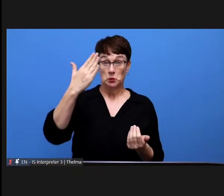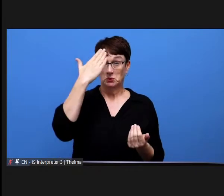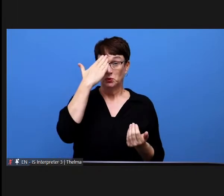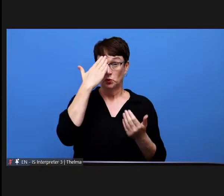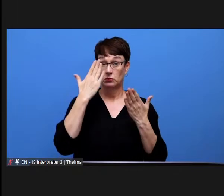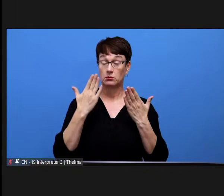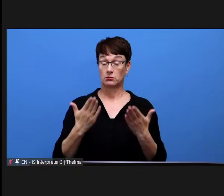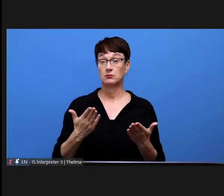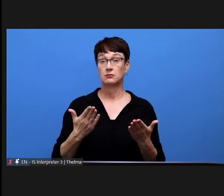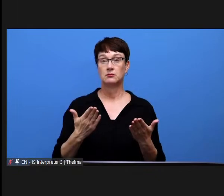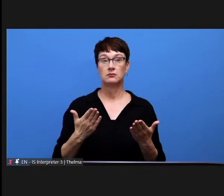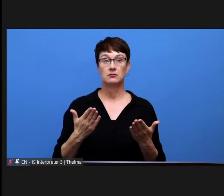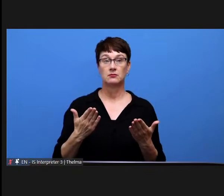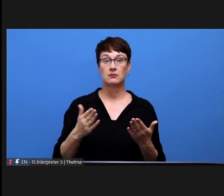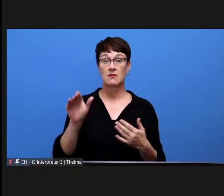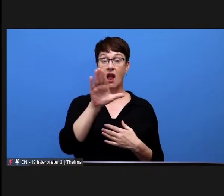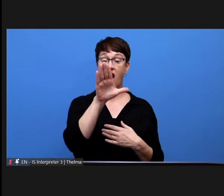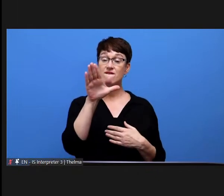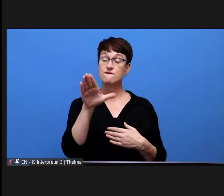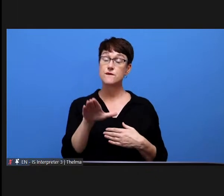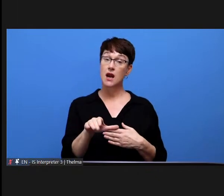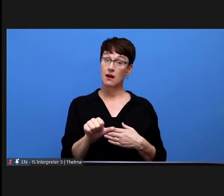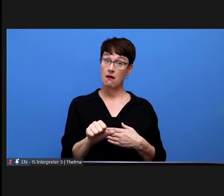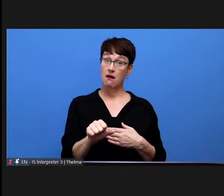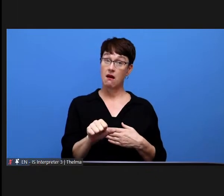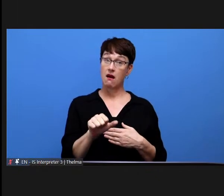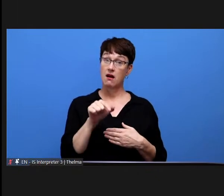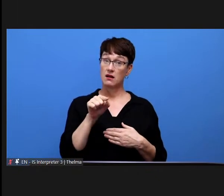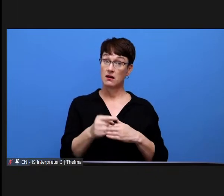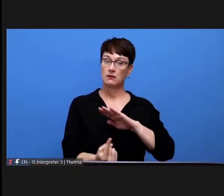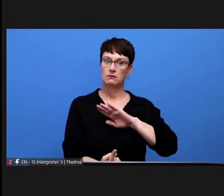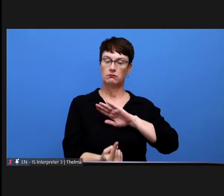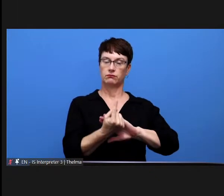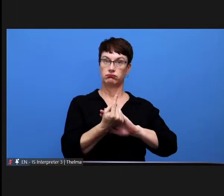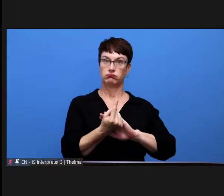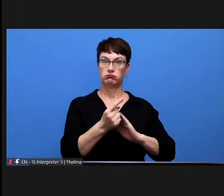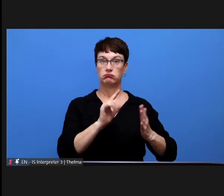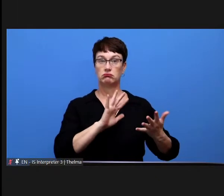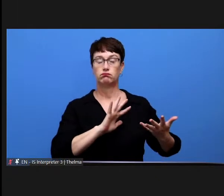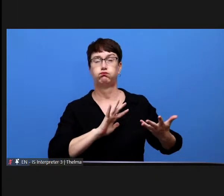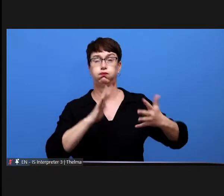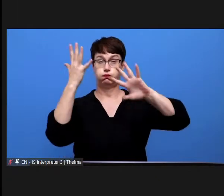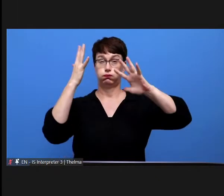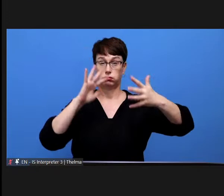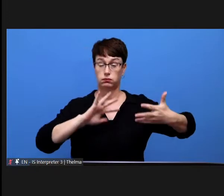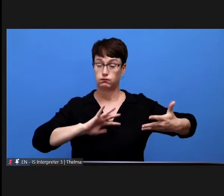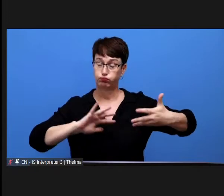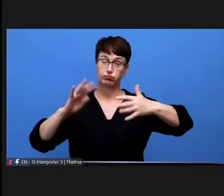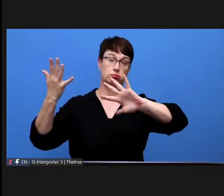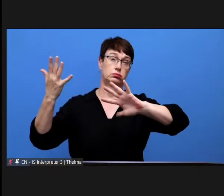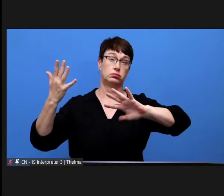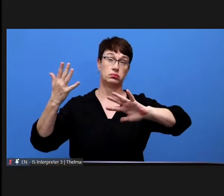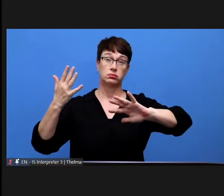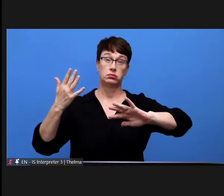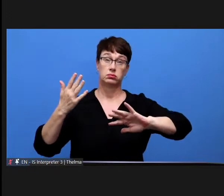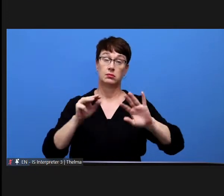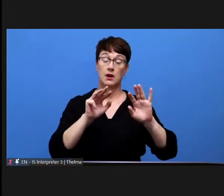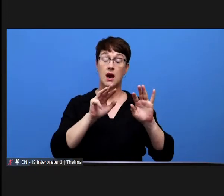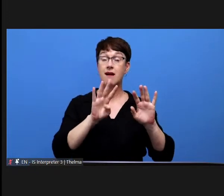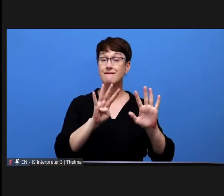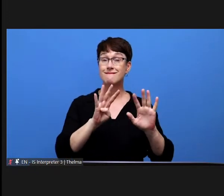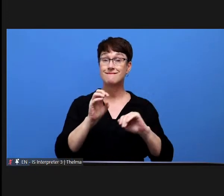we consider mainstreaming very strongly climate and disaster risk reduction into the voluntary local